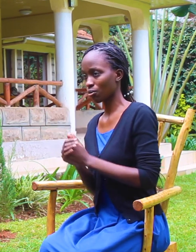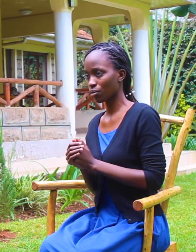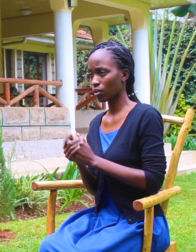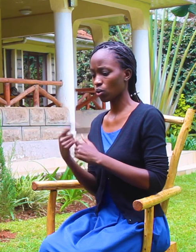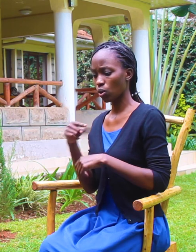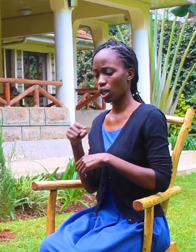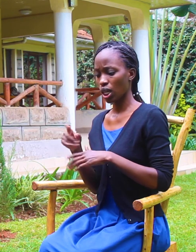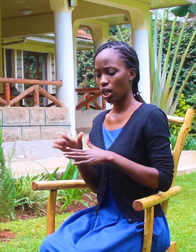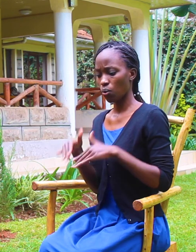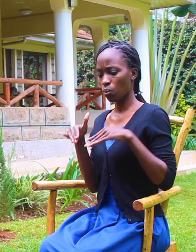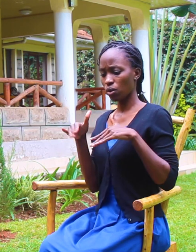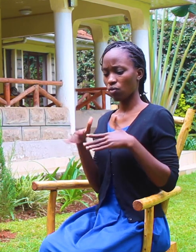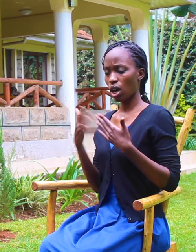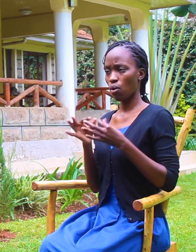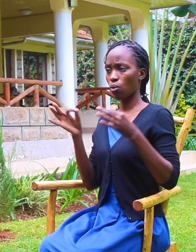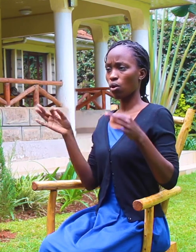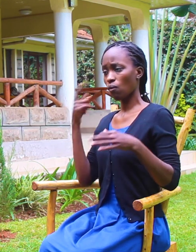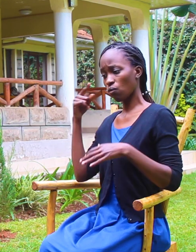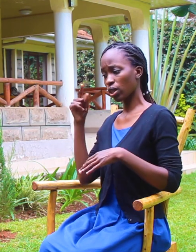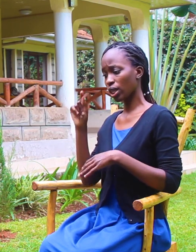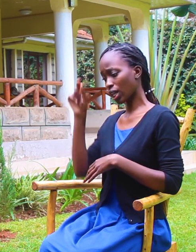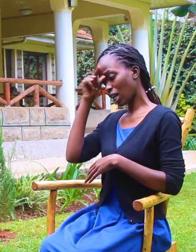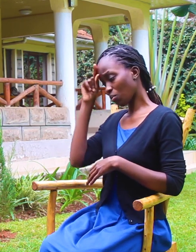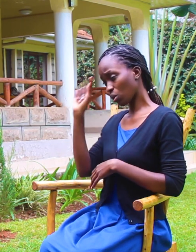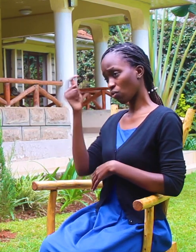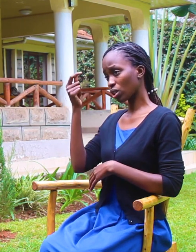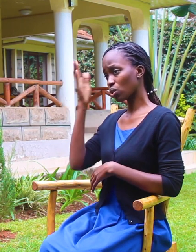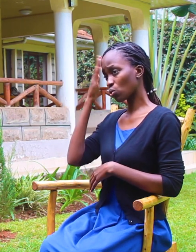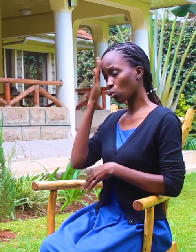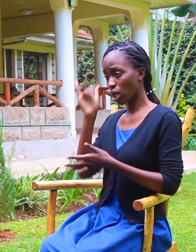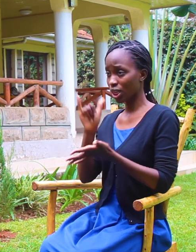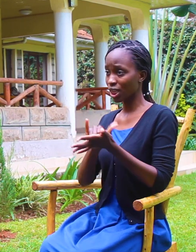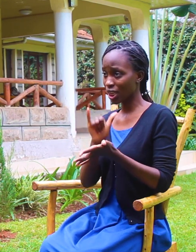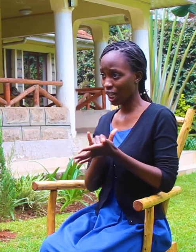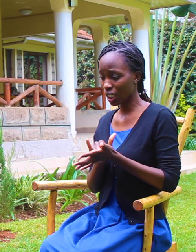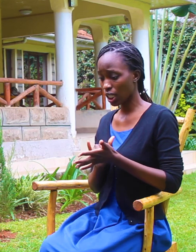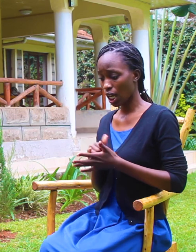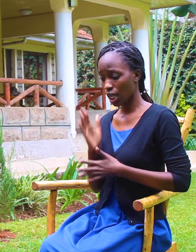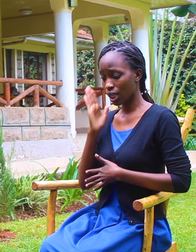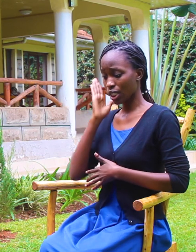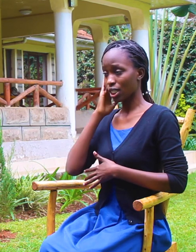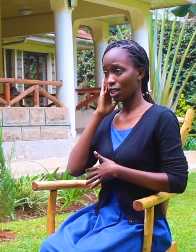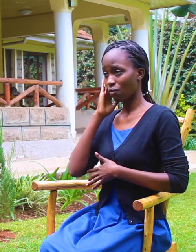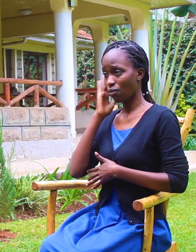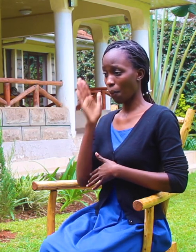the government of Kenya to realize that even these people who have hearing challenges, they also need to be